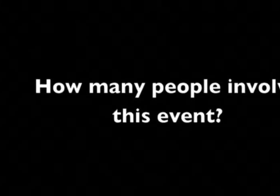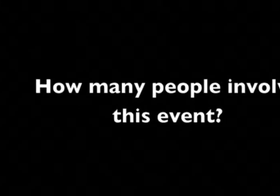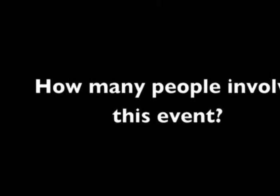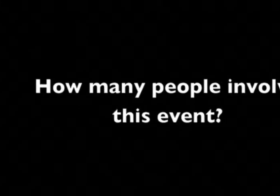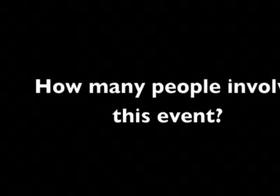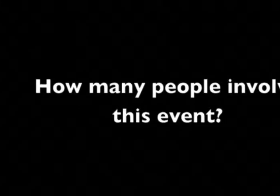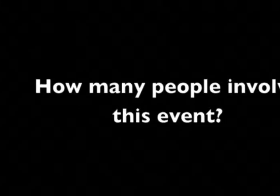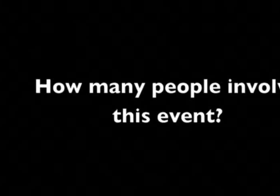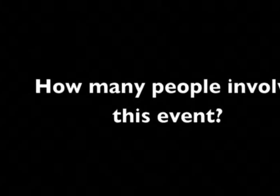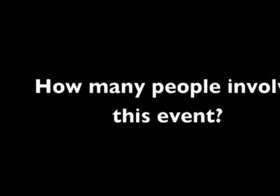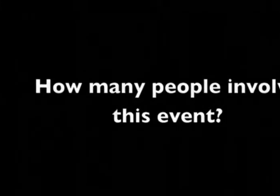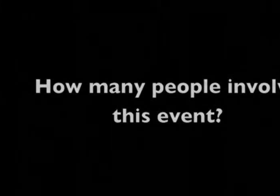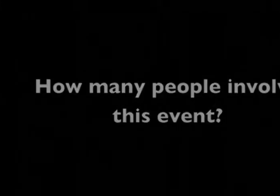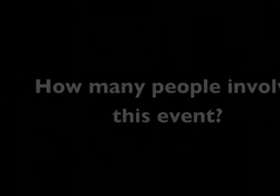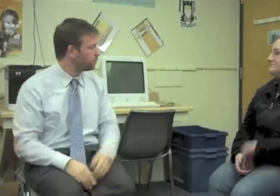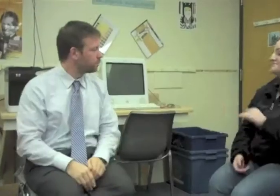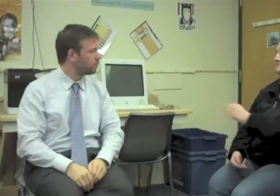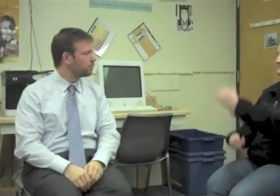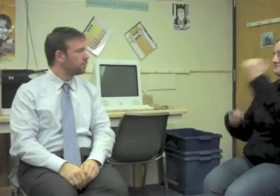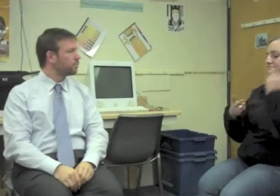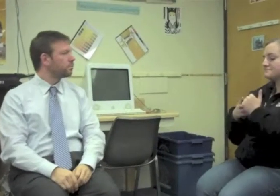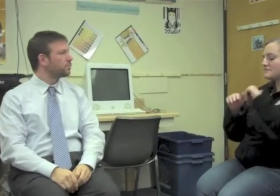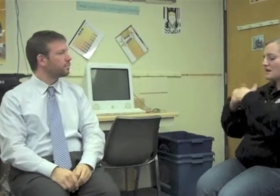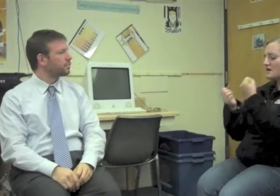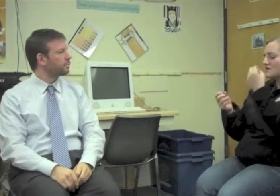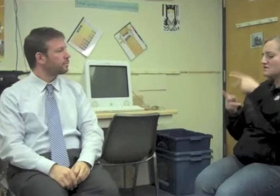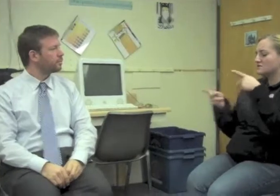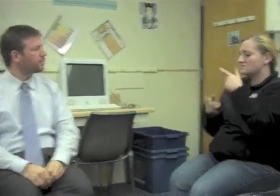Now, how many people are going to be involved at this event at the Learning Center?